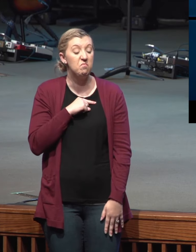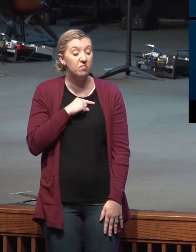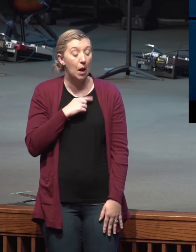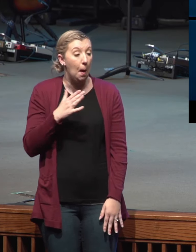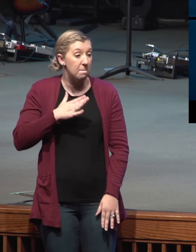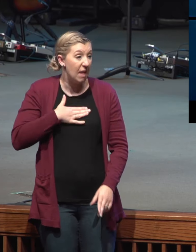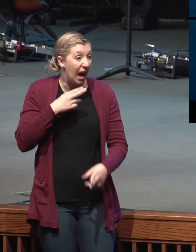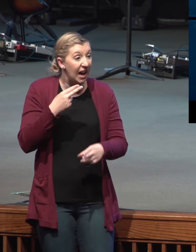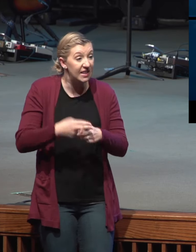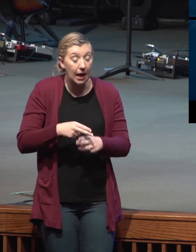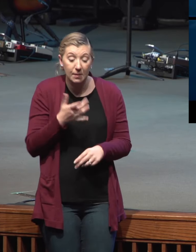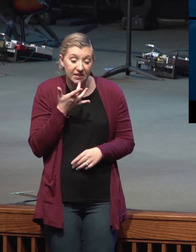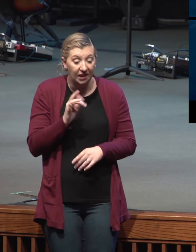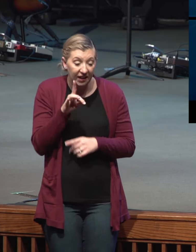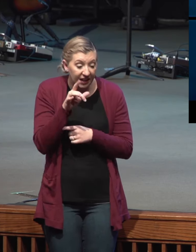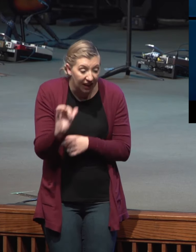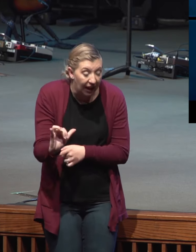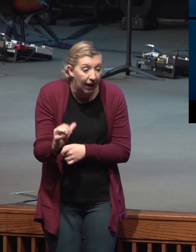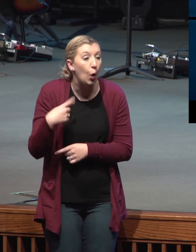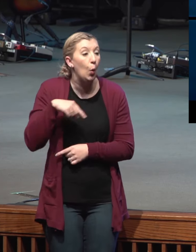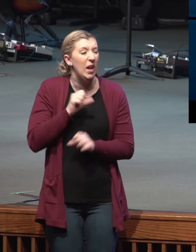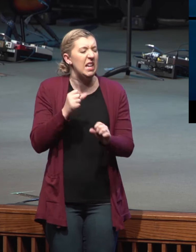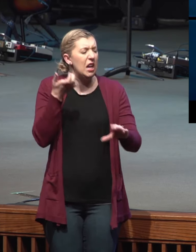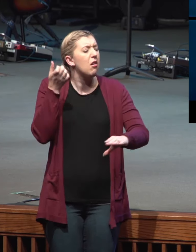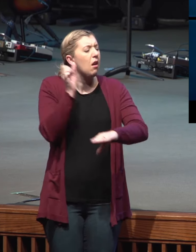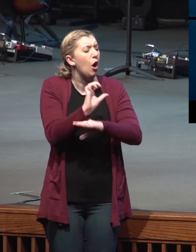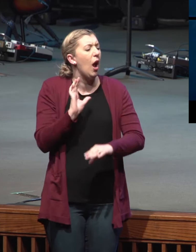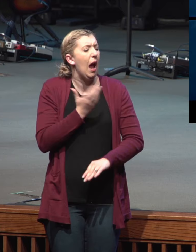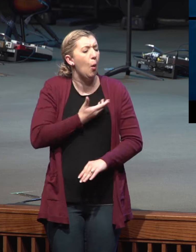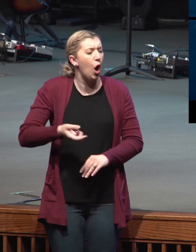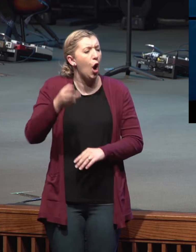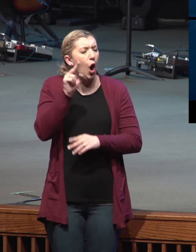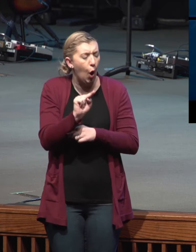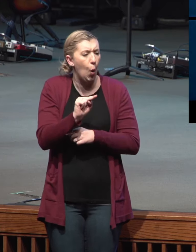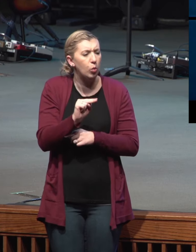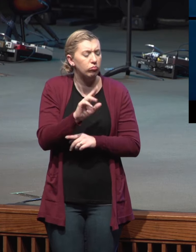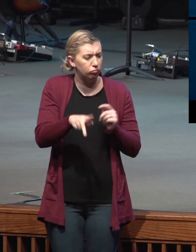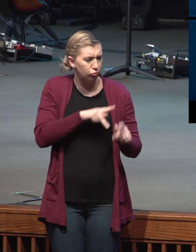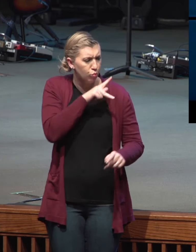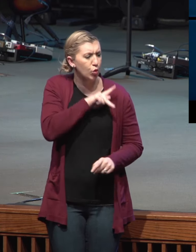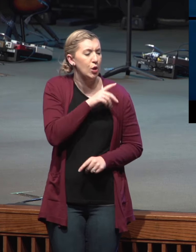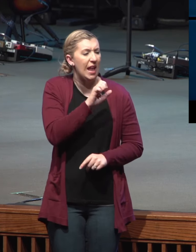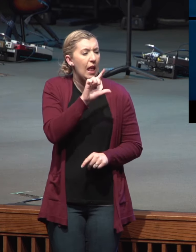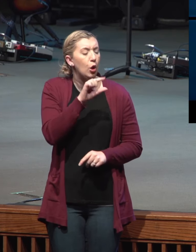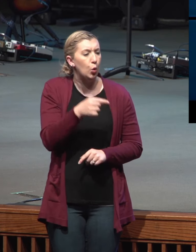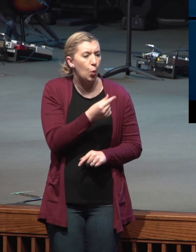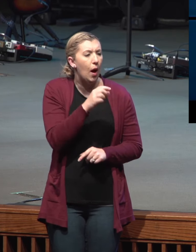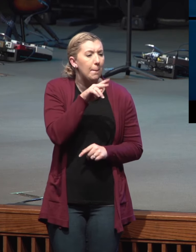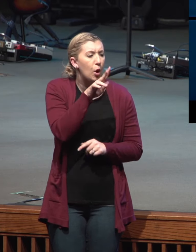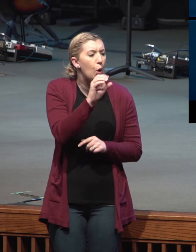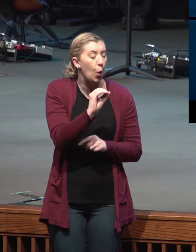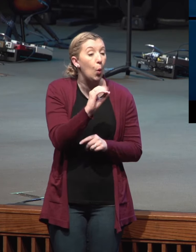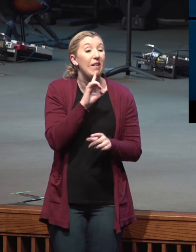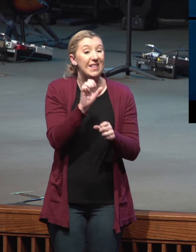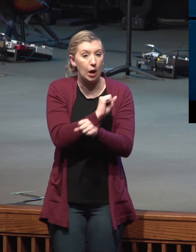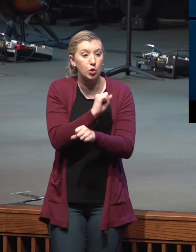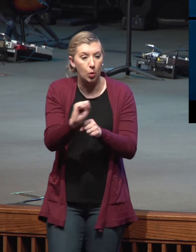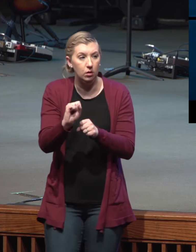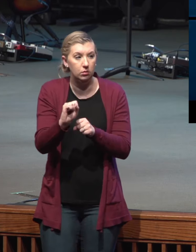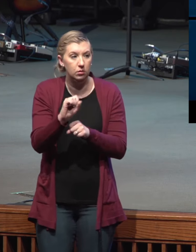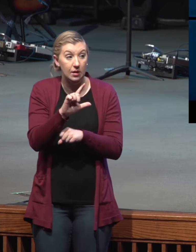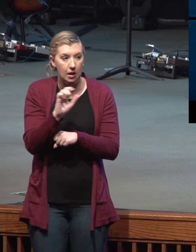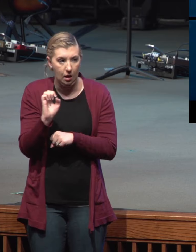is Lucky Day, we can conquer our own personal El Guapo, who also happens to be the actual El